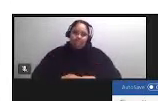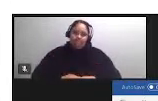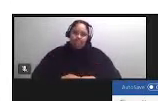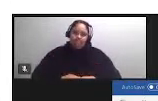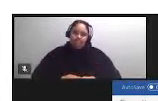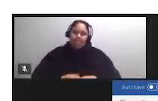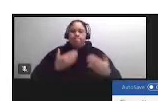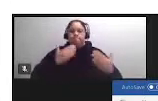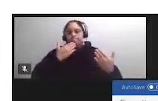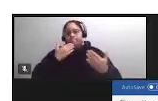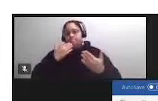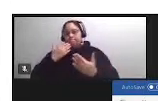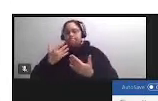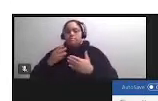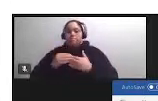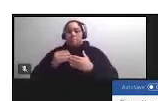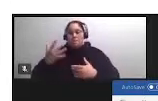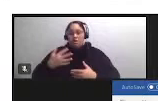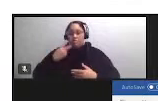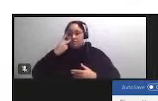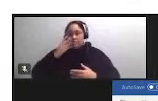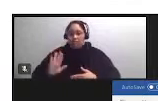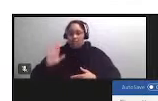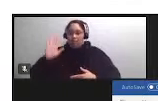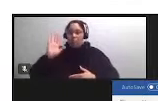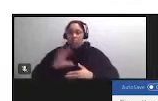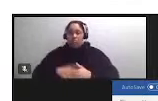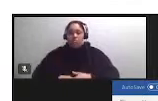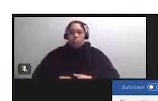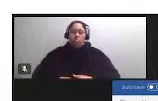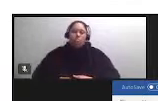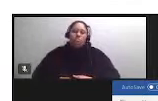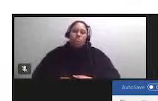Thank you so much. Yes, Member Chair. Lekker, I see your hand.